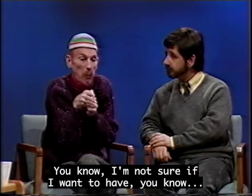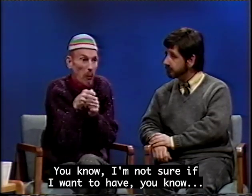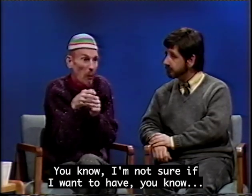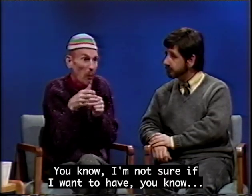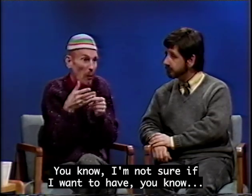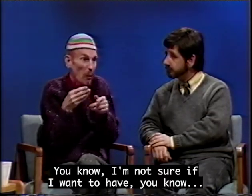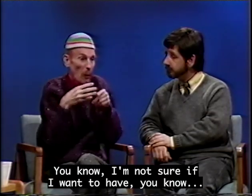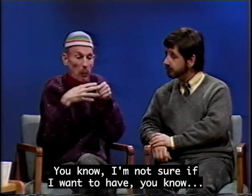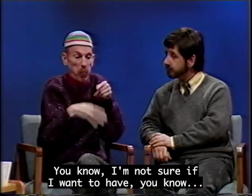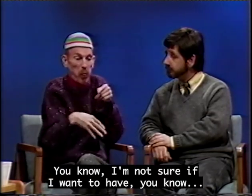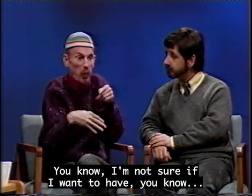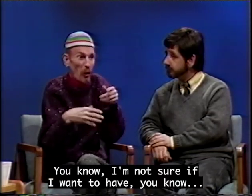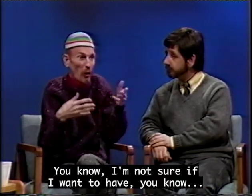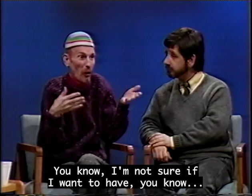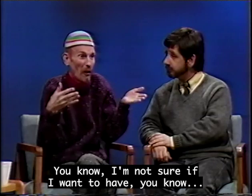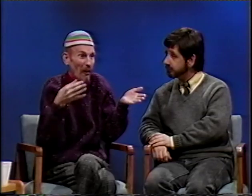I'm not sure if I want to have, you know,